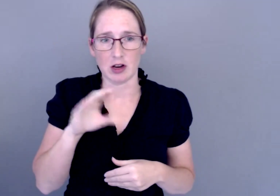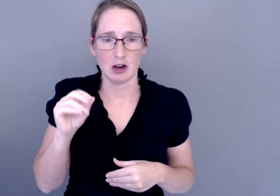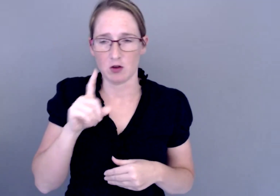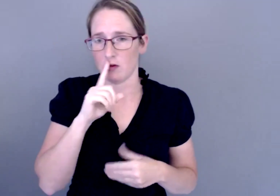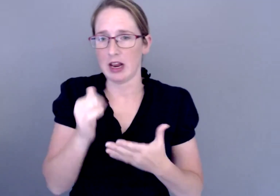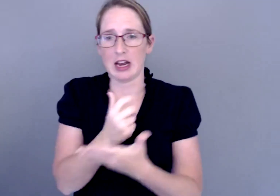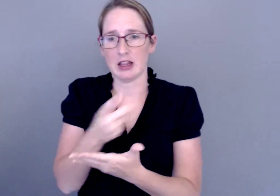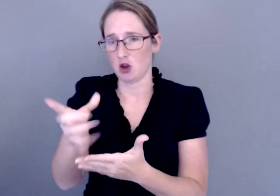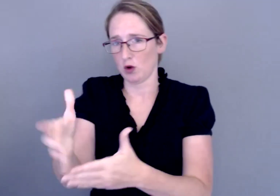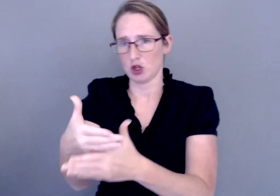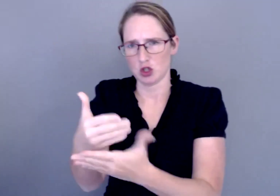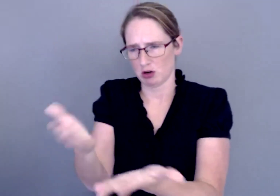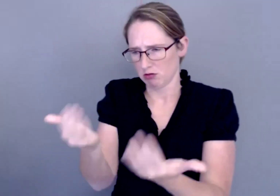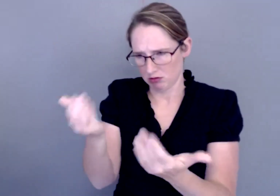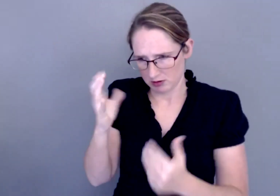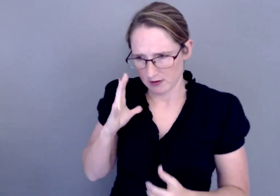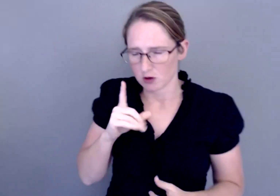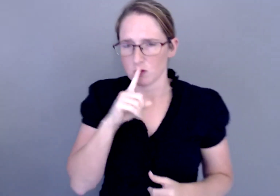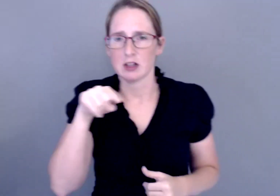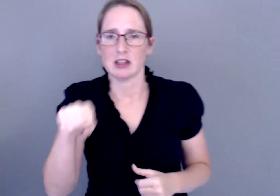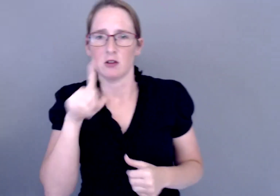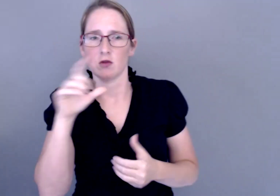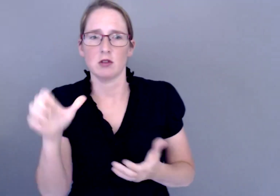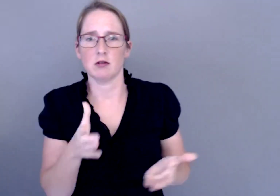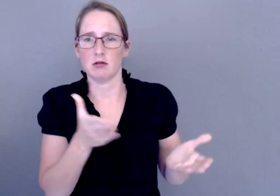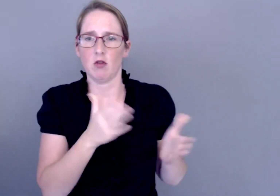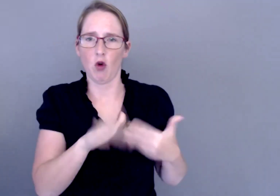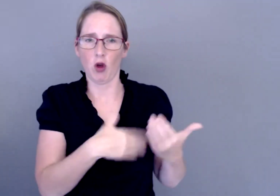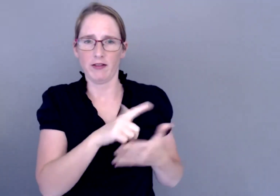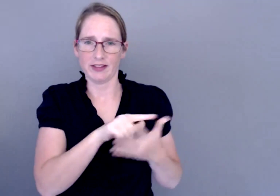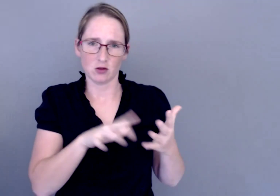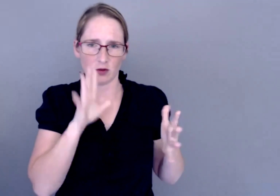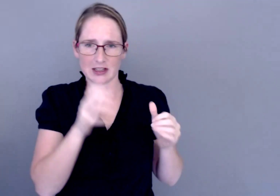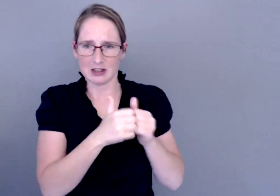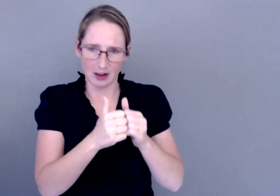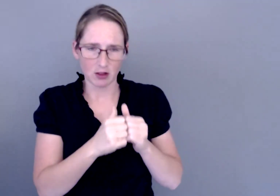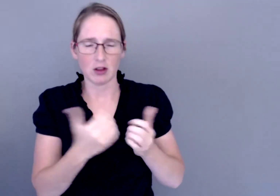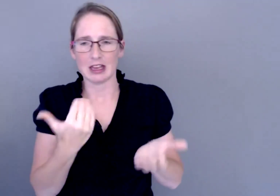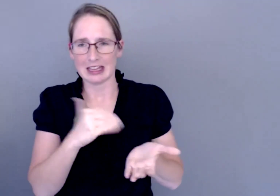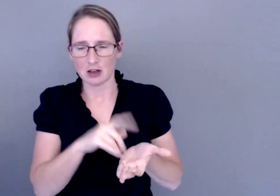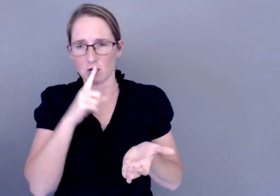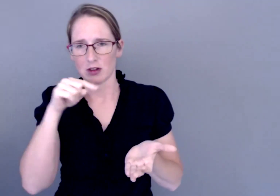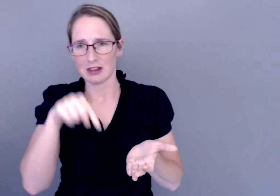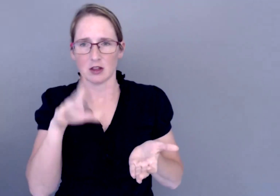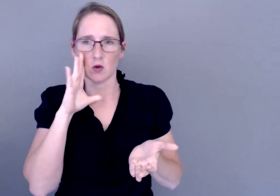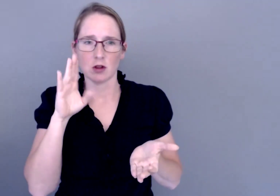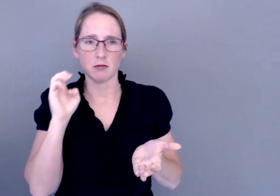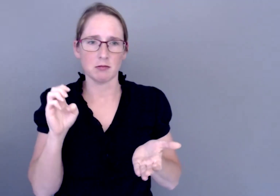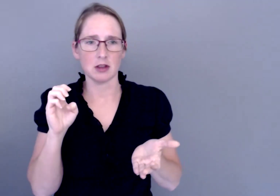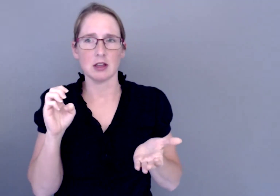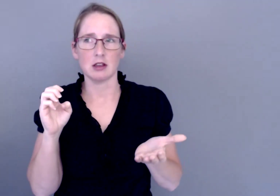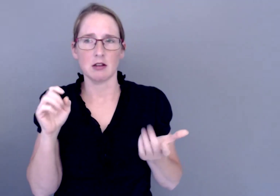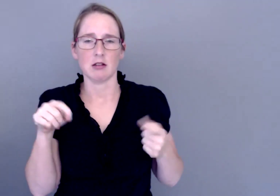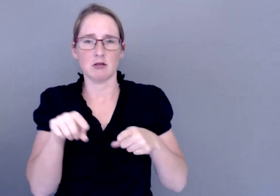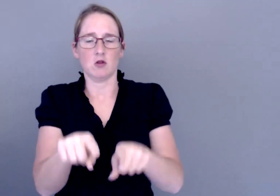that you might want to share, is really bringing a team together to, again, this would be adjacent to